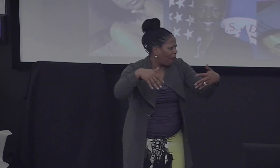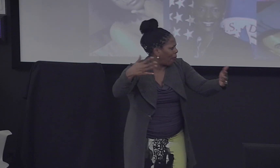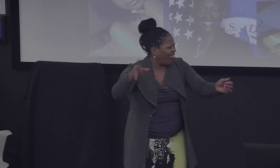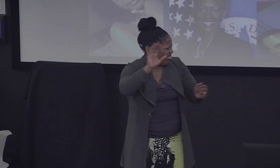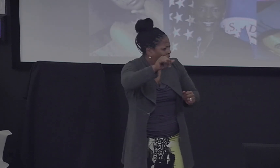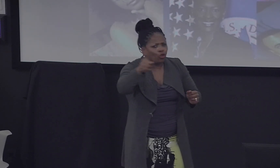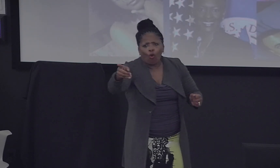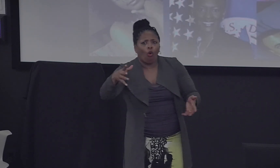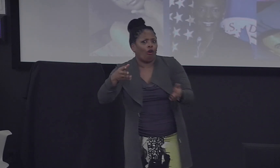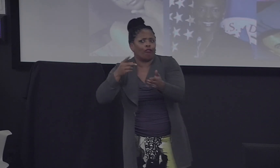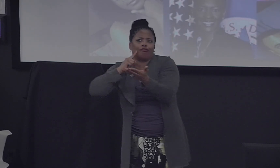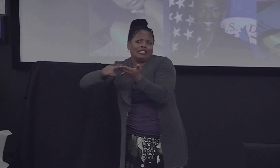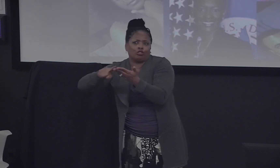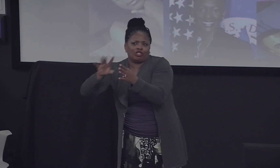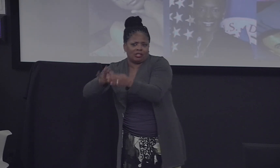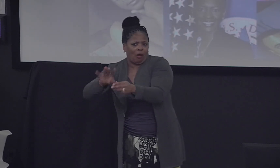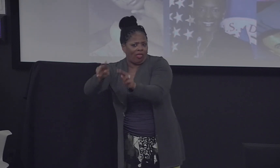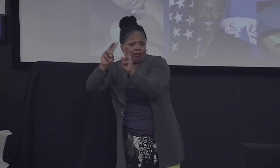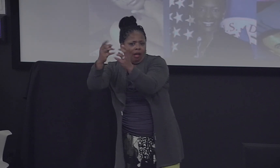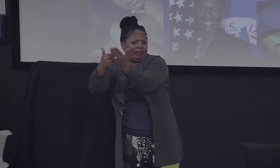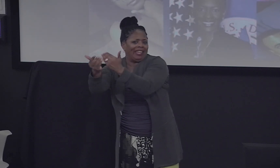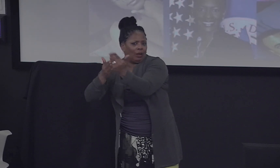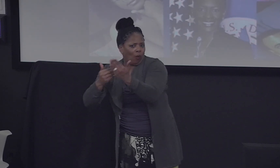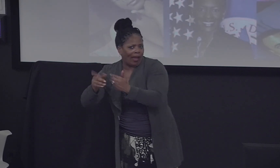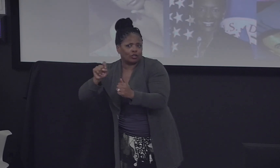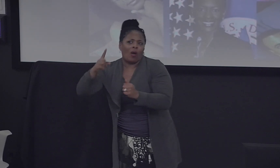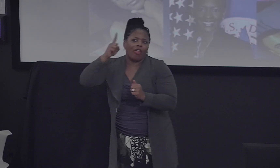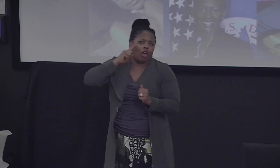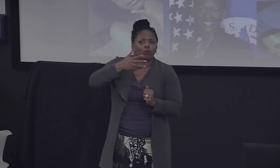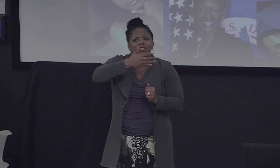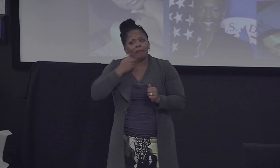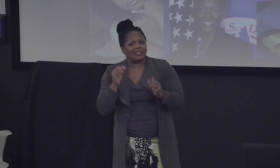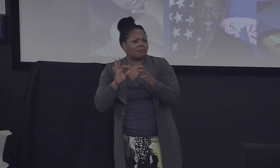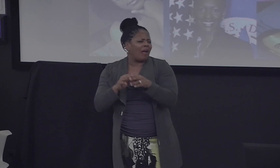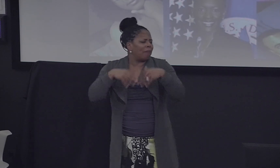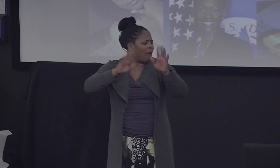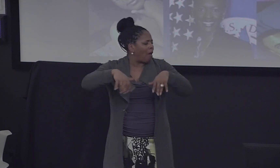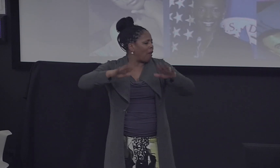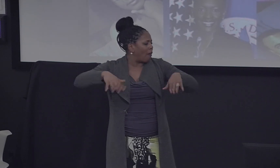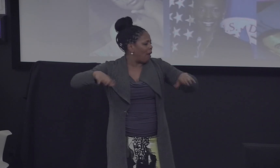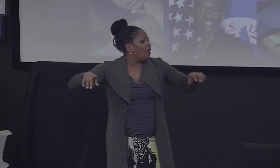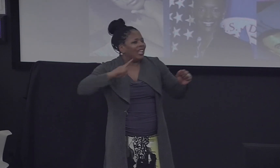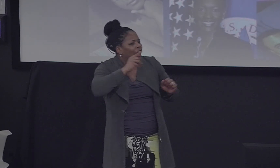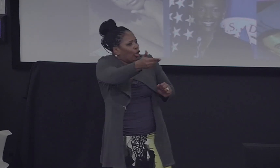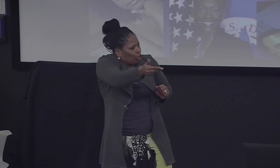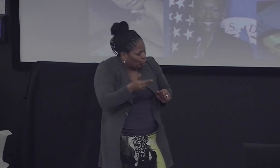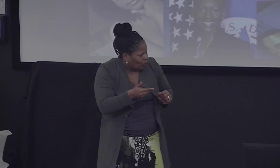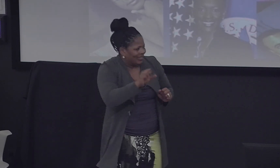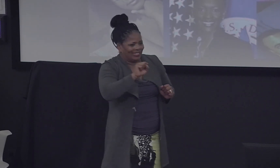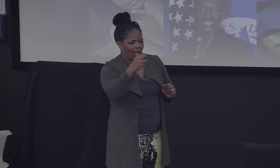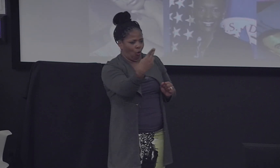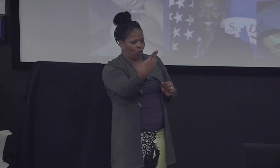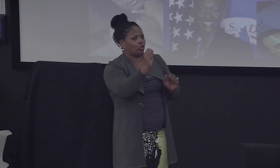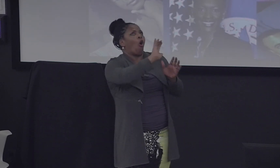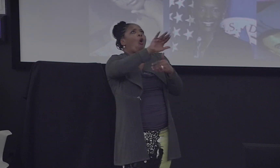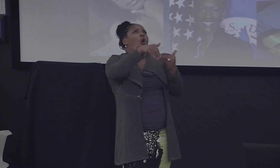will this have? Why are you doing that? There's research we can read about this, and bring it all in. invite